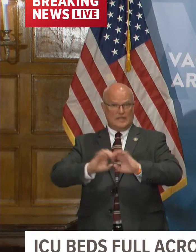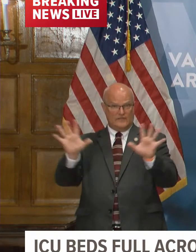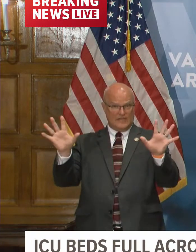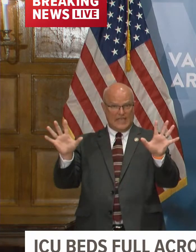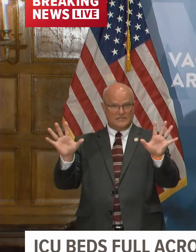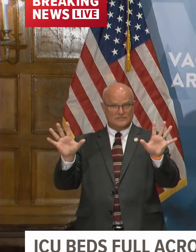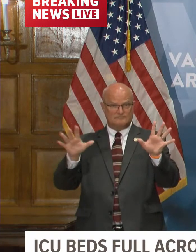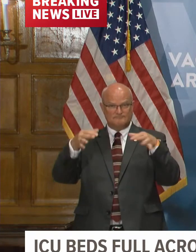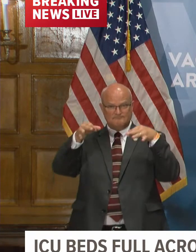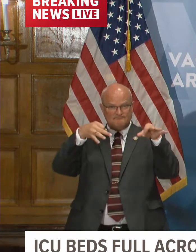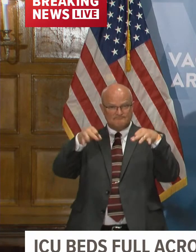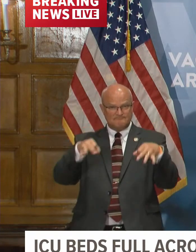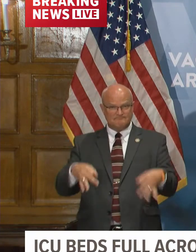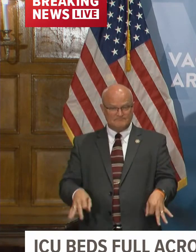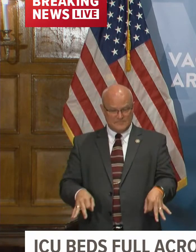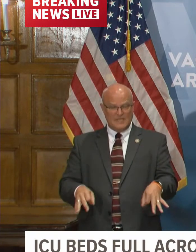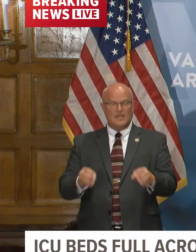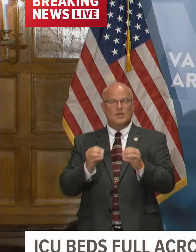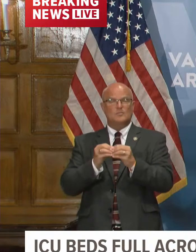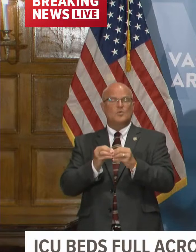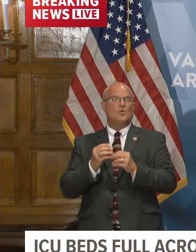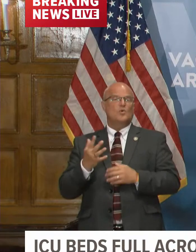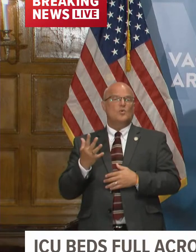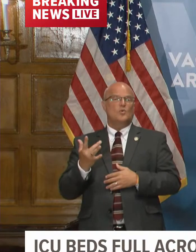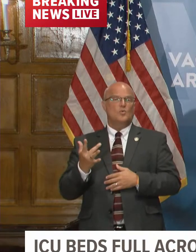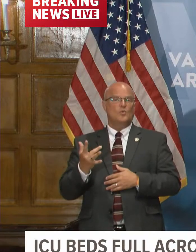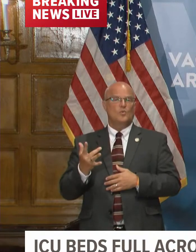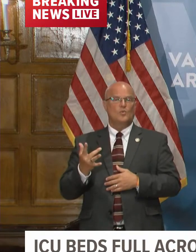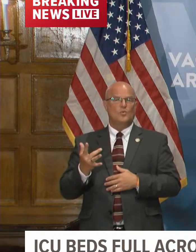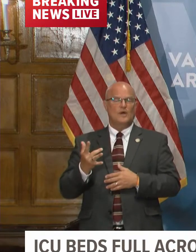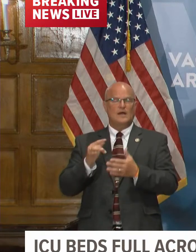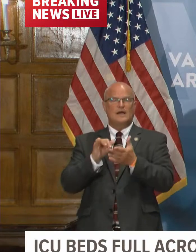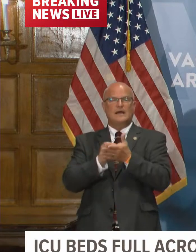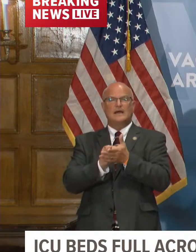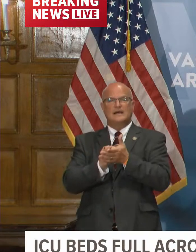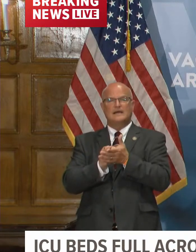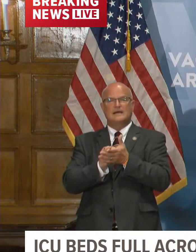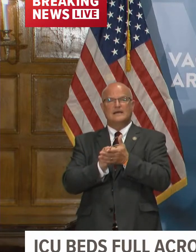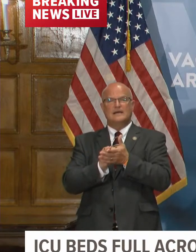clarification, that they explain why the